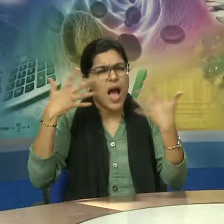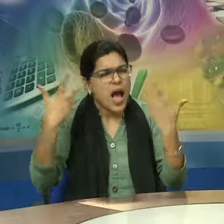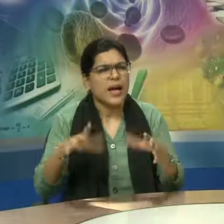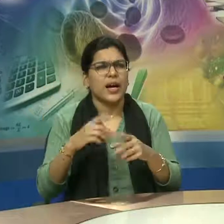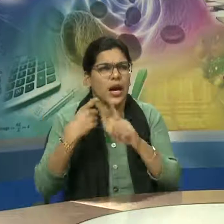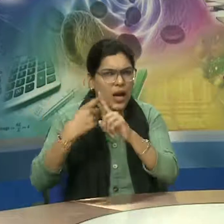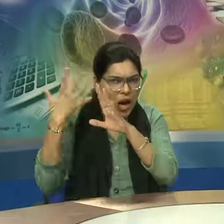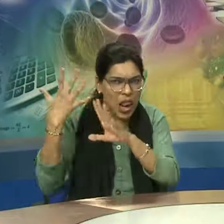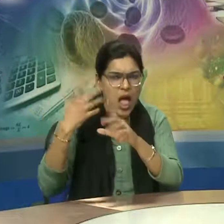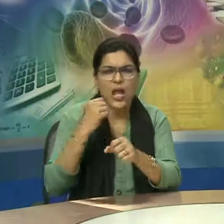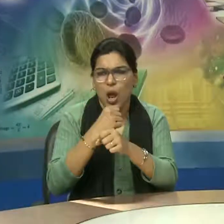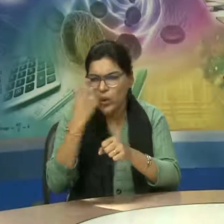means a guest